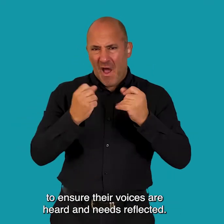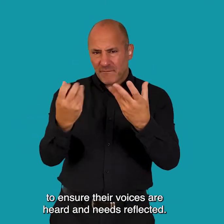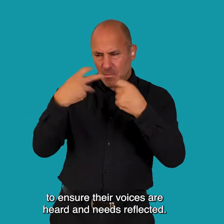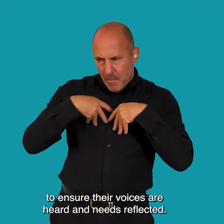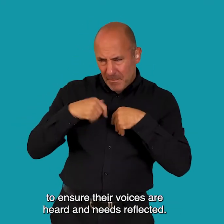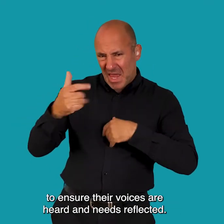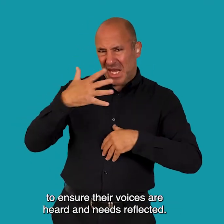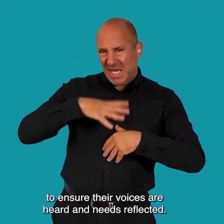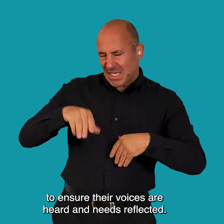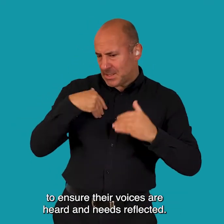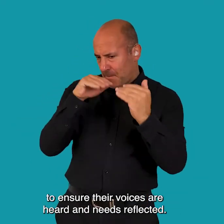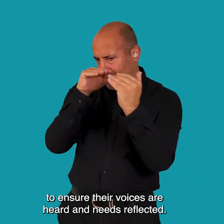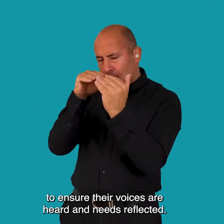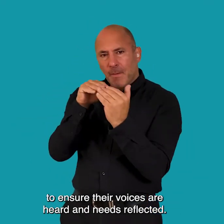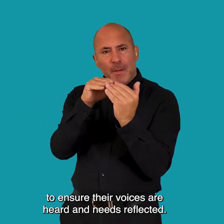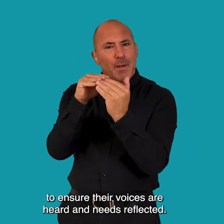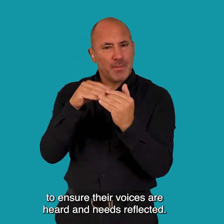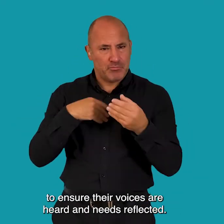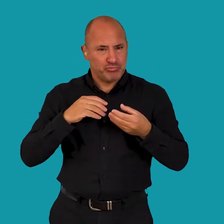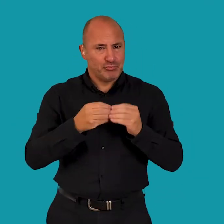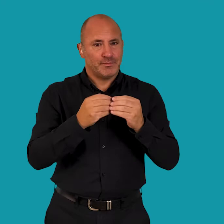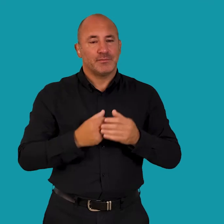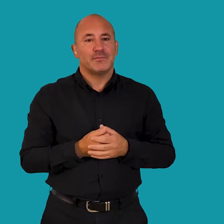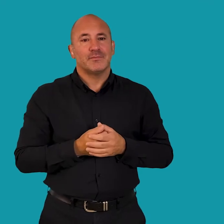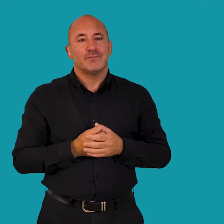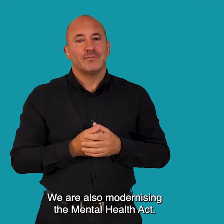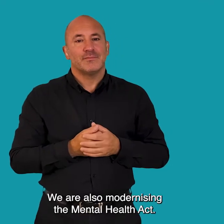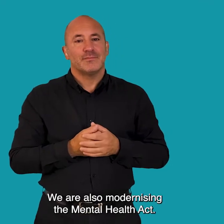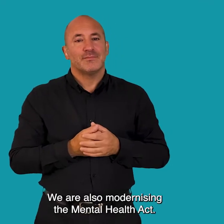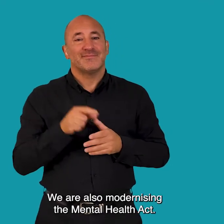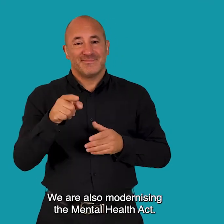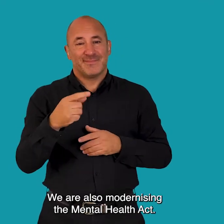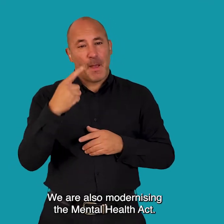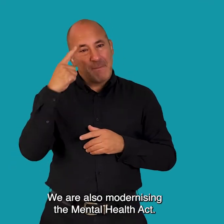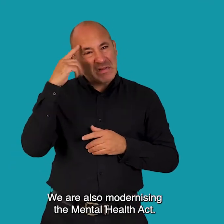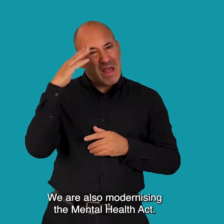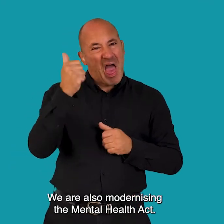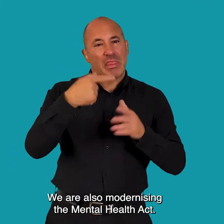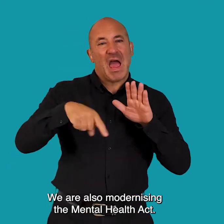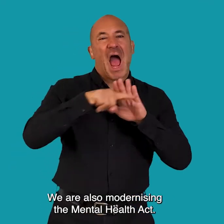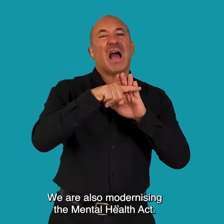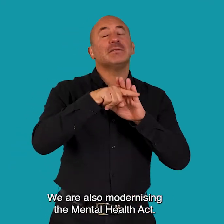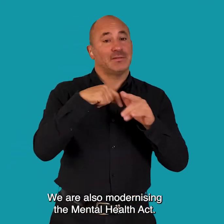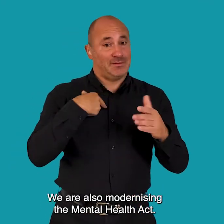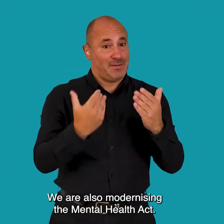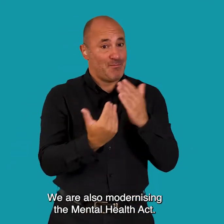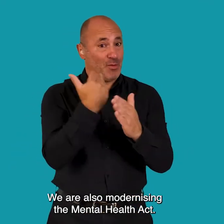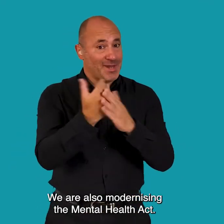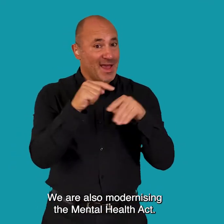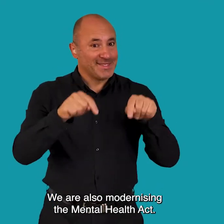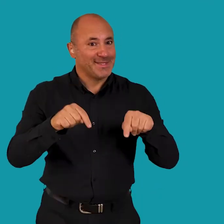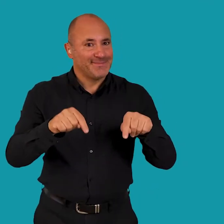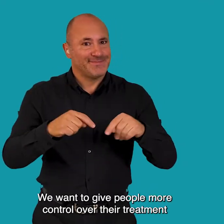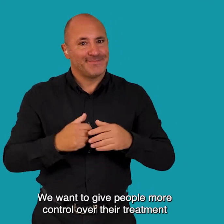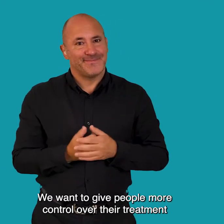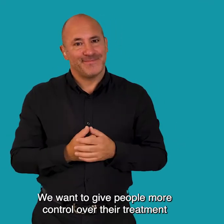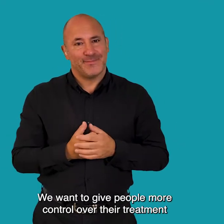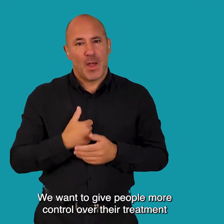voices are heard and needs reflected. We are also modernising the Mental Health Act. We want to give